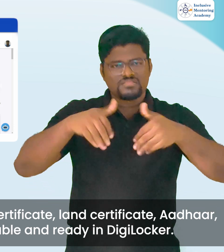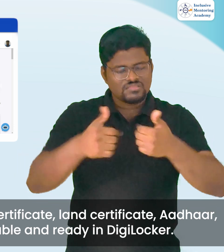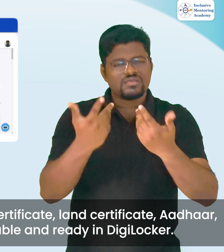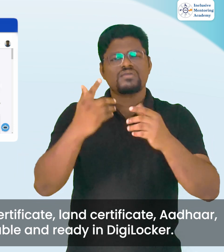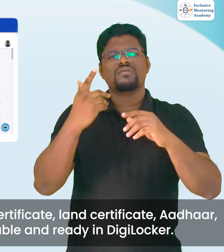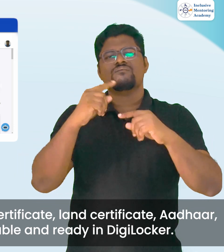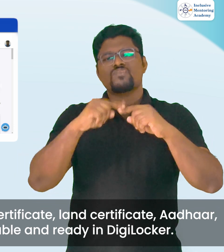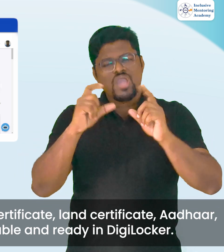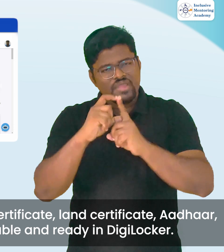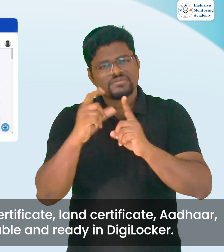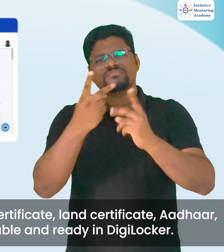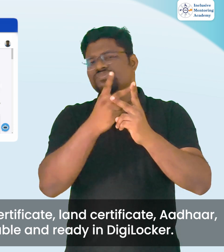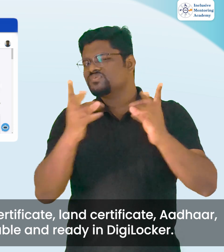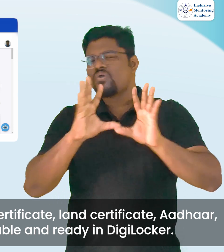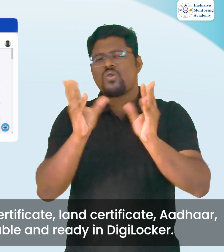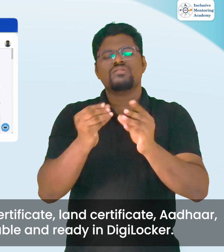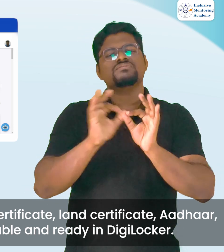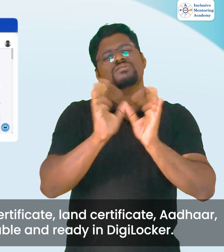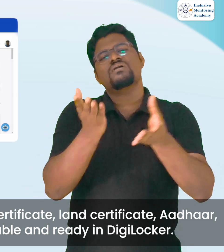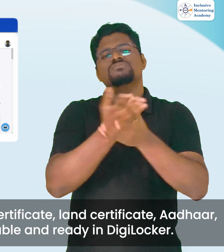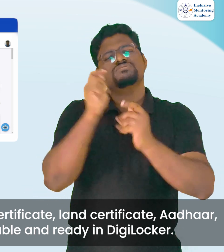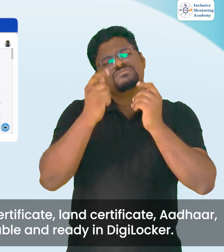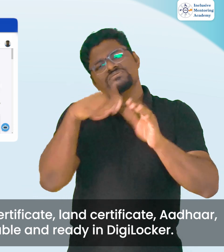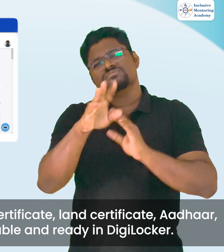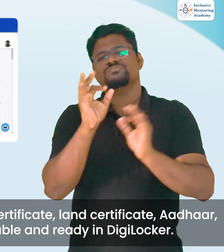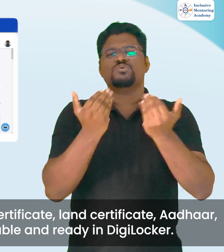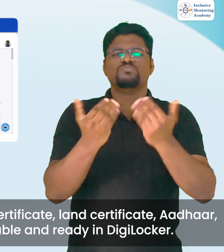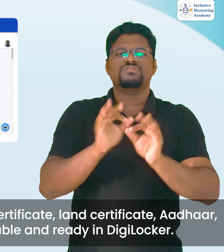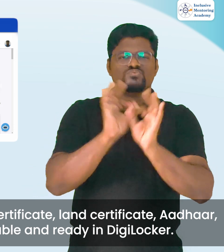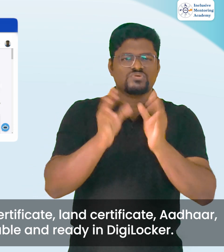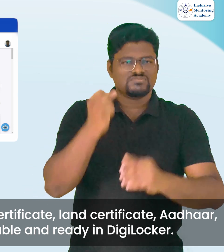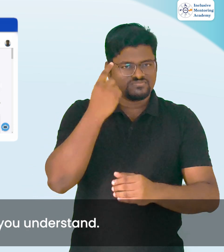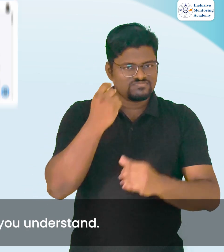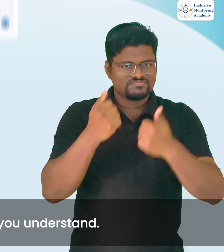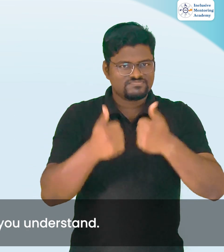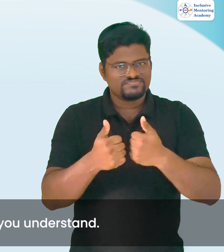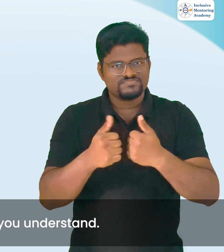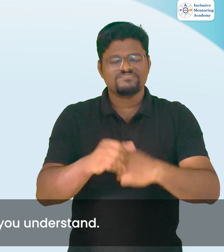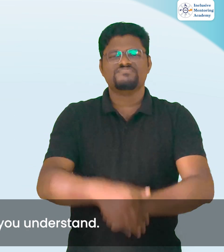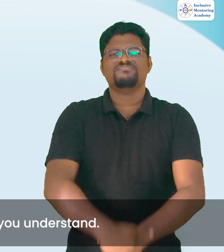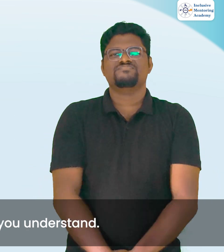ID card, etc., are available and ready in DigiLocker. Hope this helps you understand.